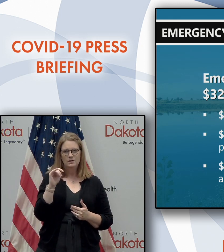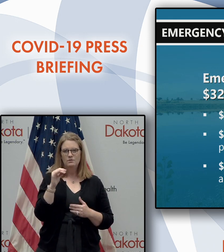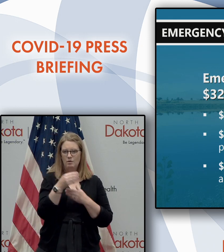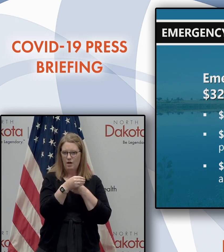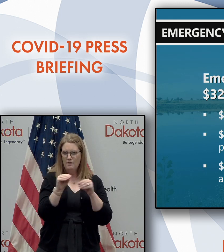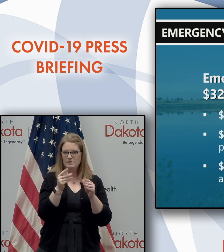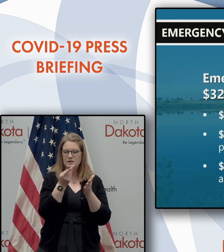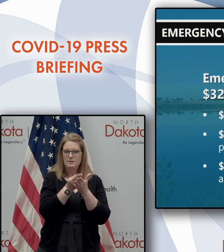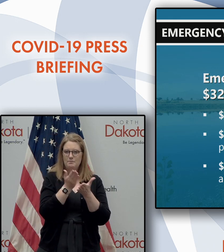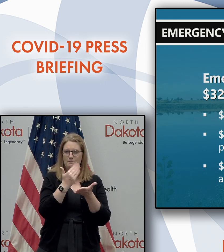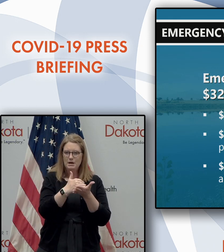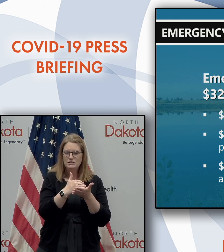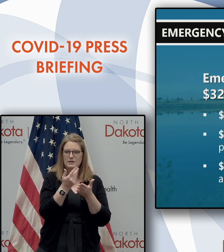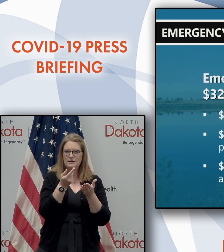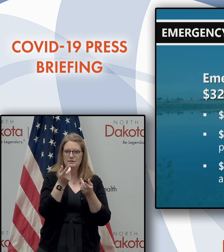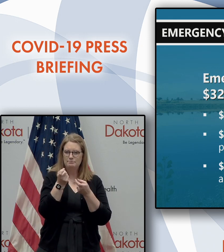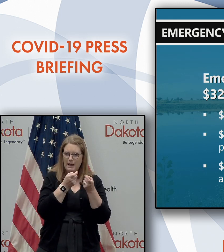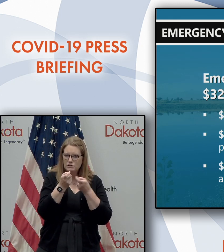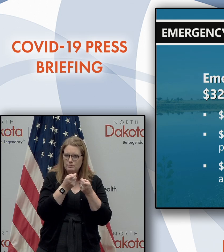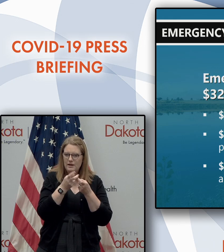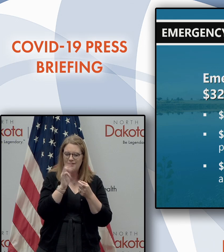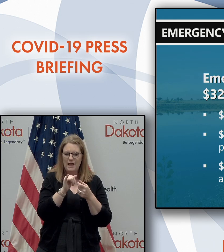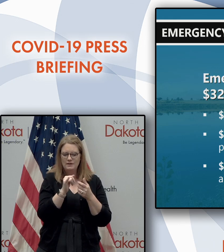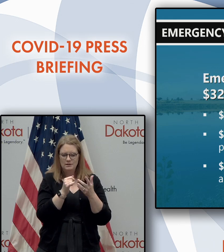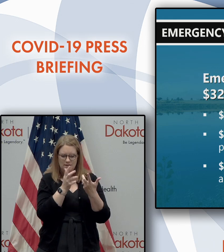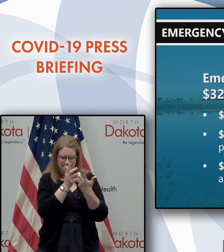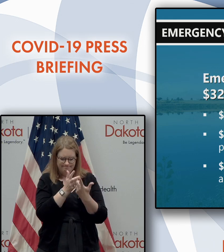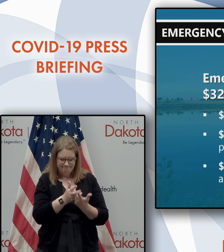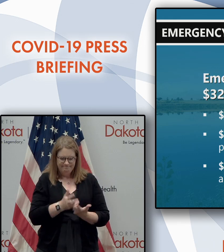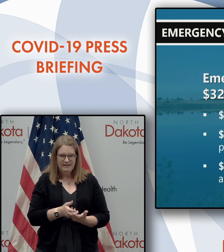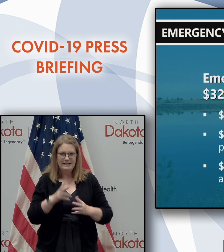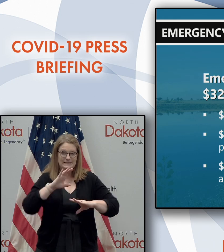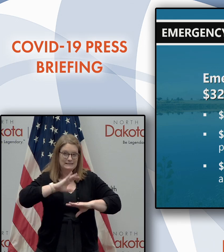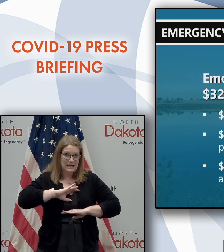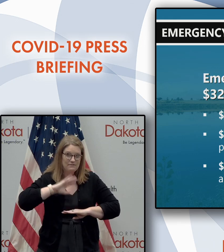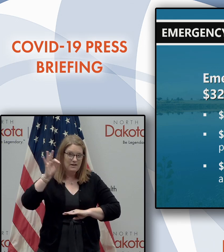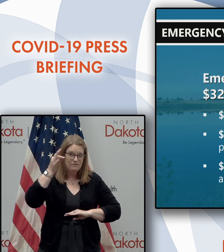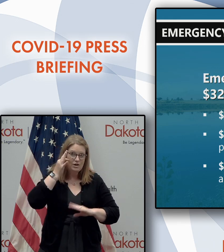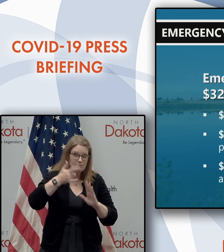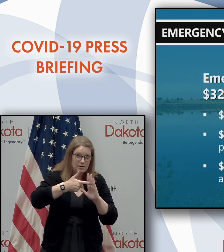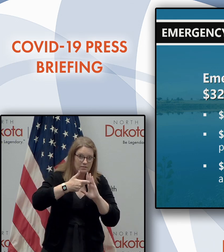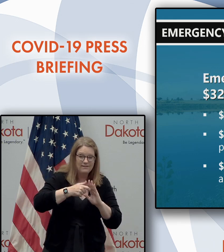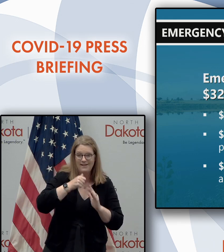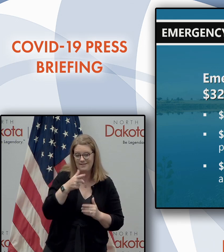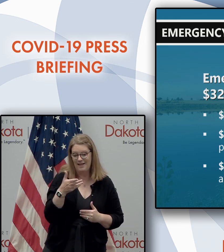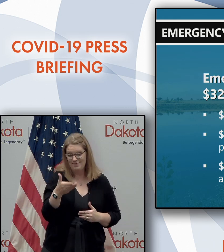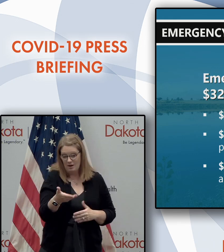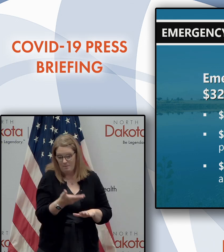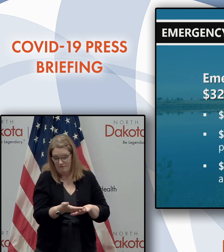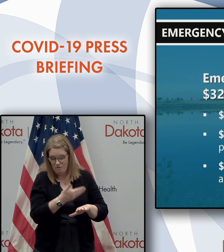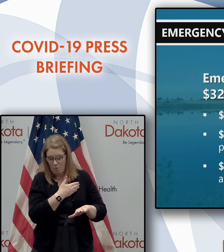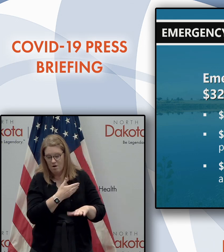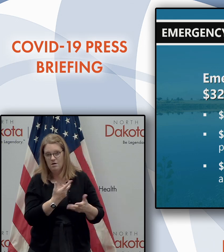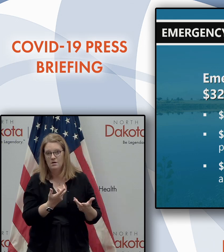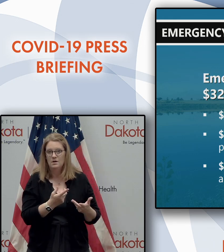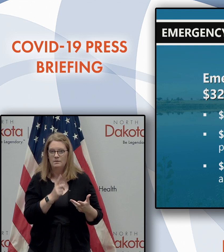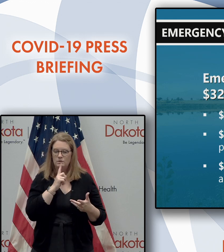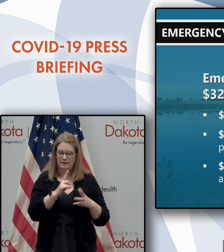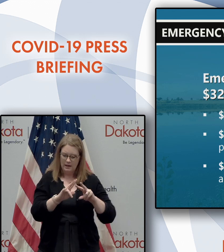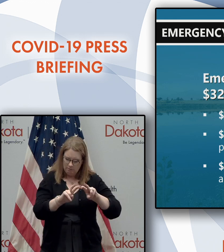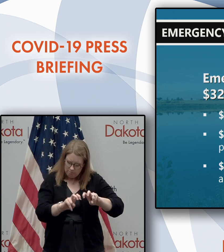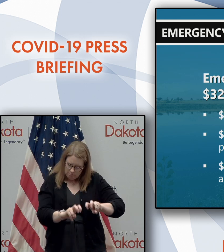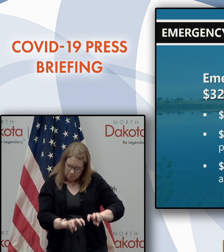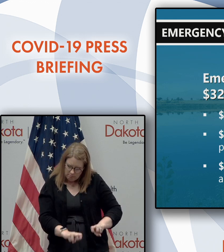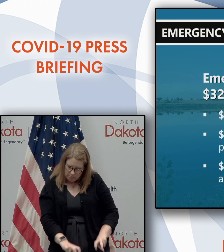to make sure that they fit federal guidelines and that they were not in the existing budgets prior. And so again, with